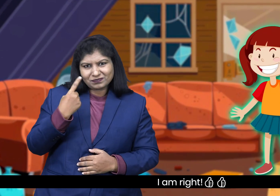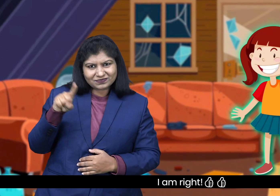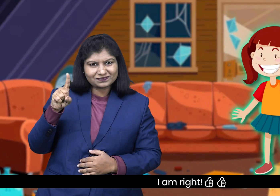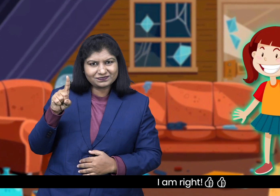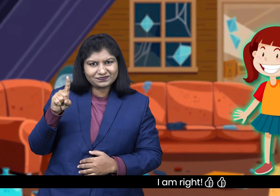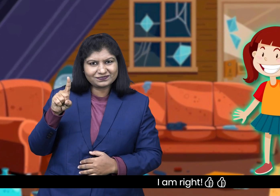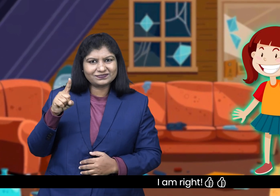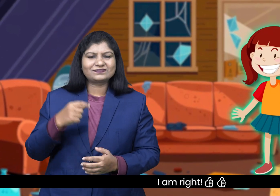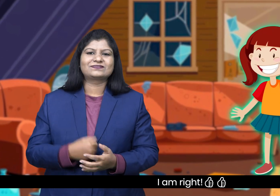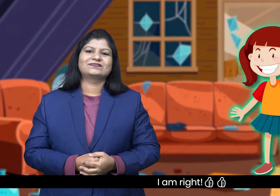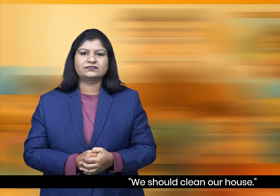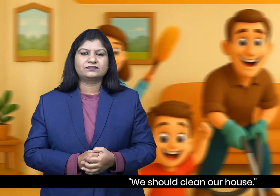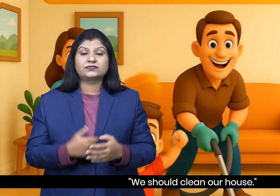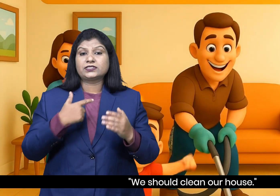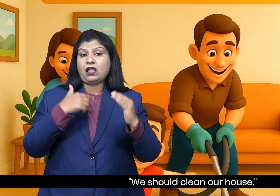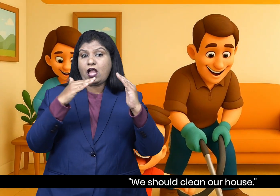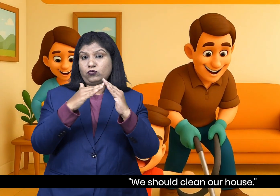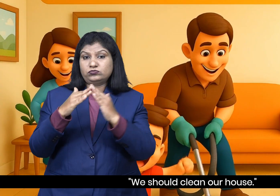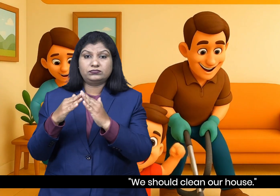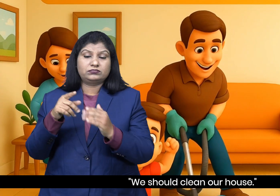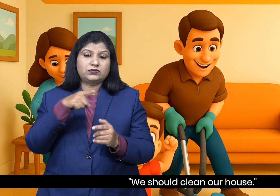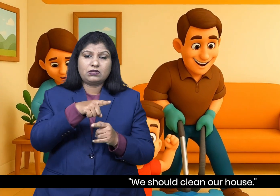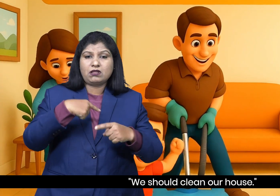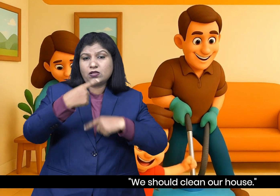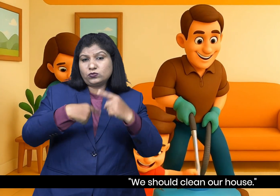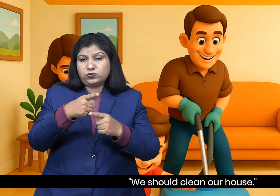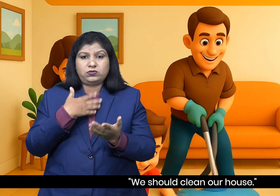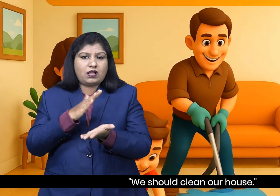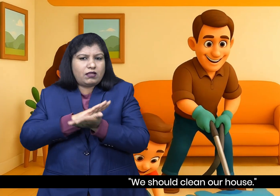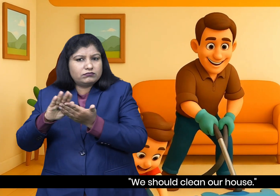Am I right? We should clean our house.